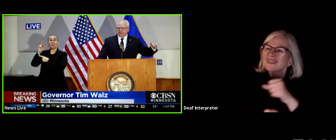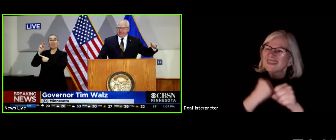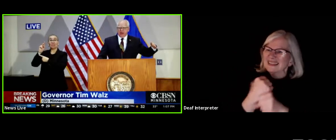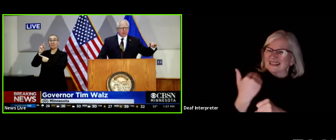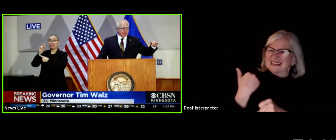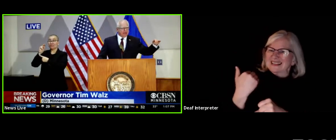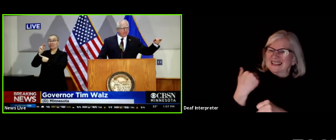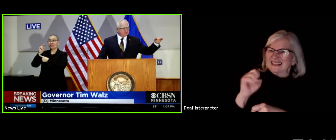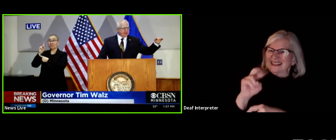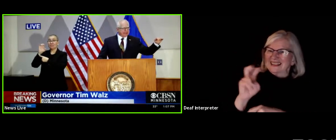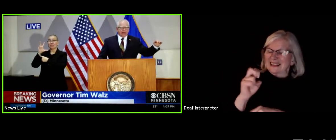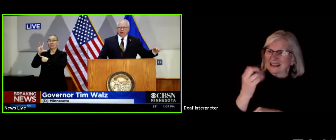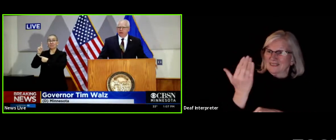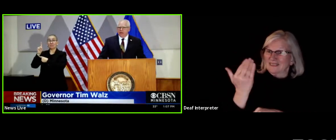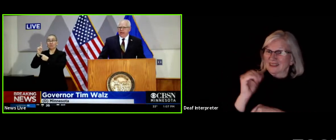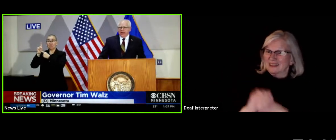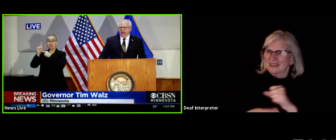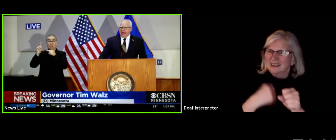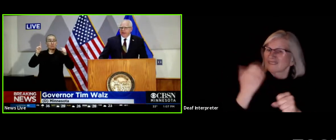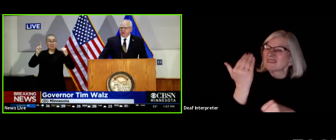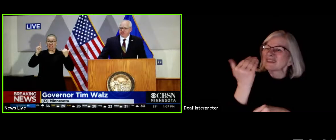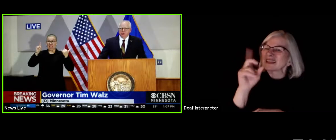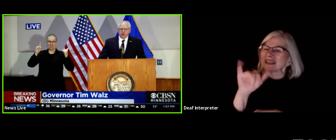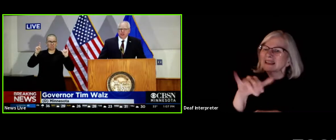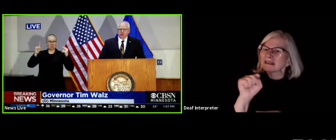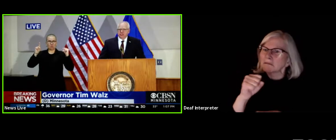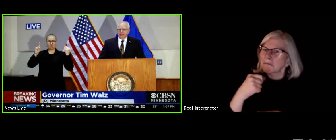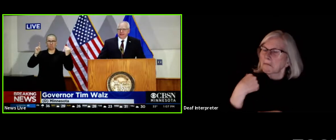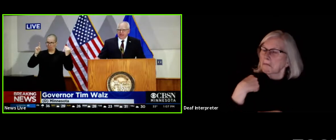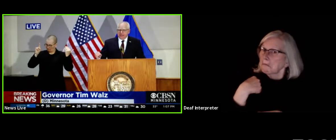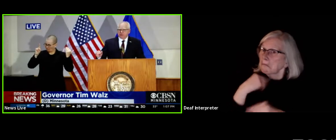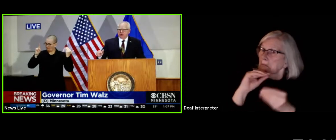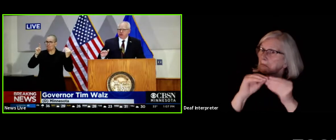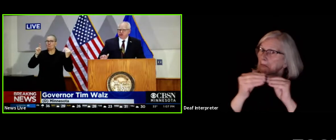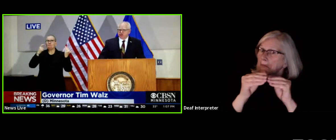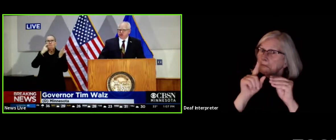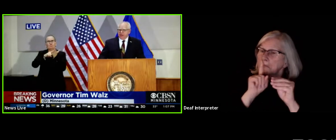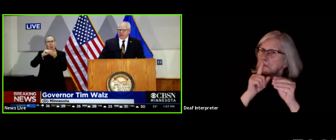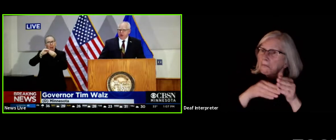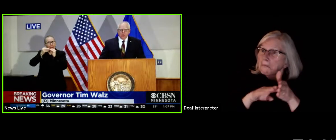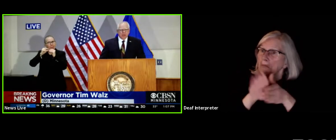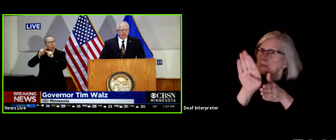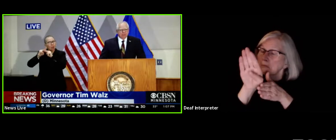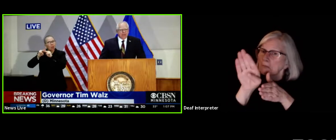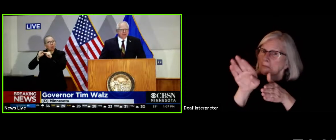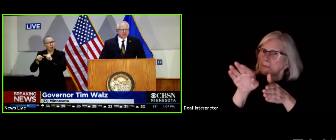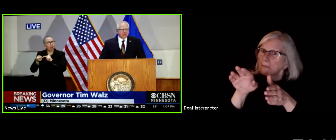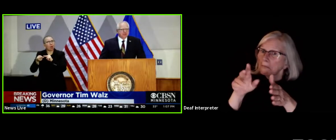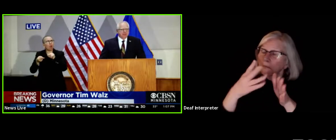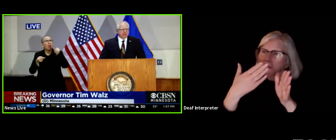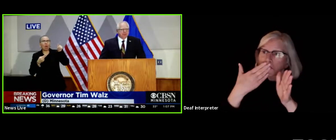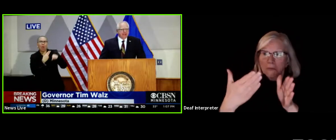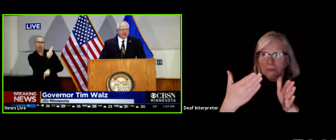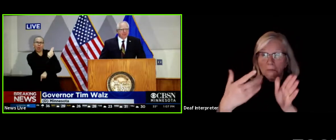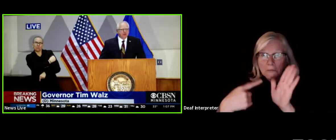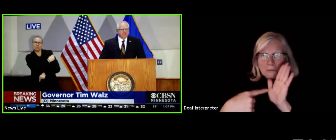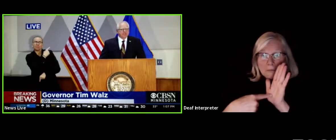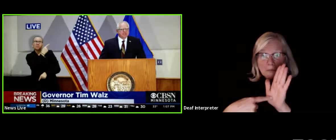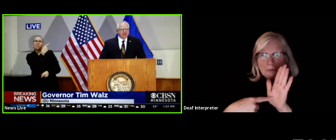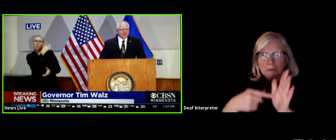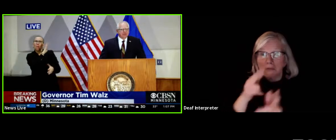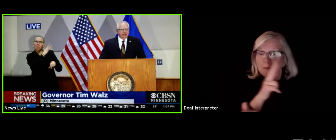stopped coming down, but we haven't spiked out. And there's some really good signs. Hospital usage is way low. And just for example, today